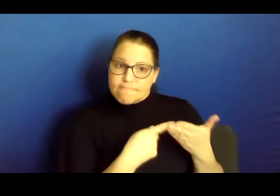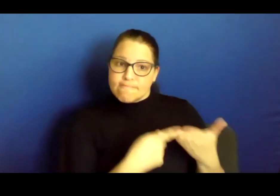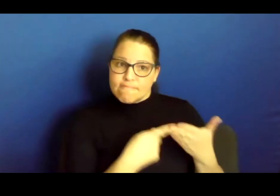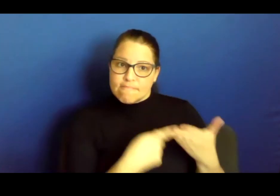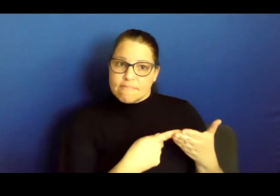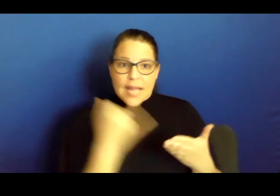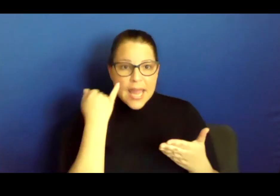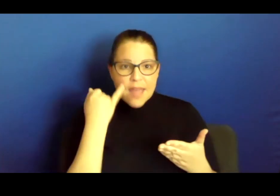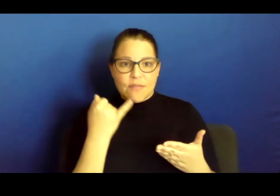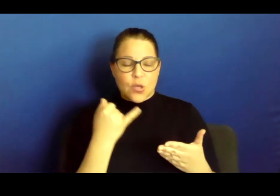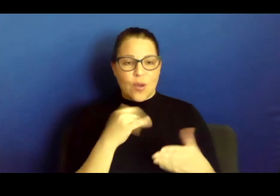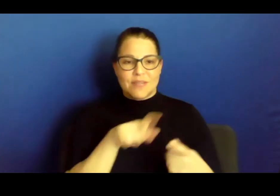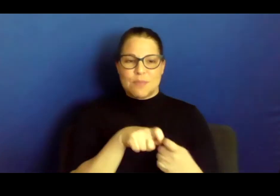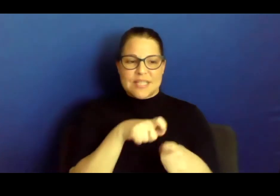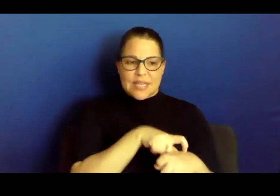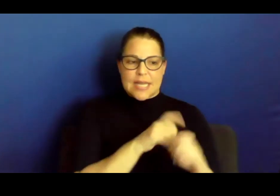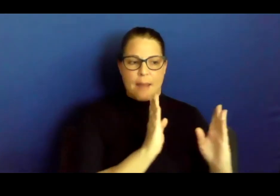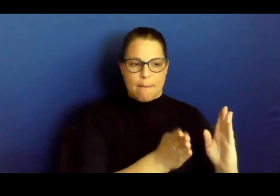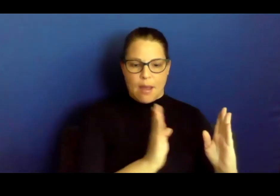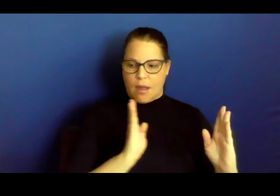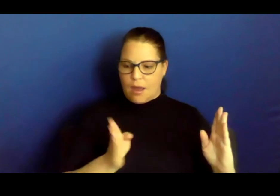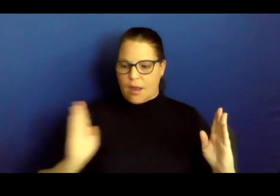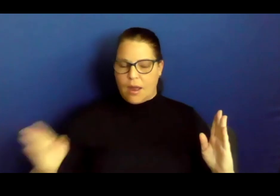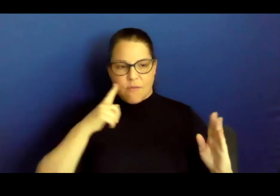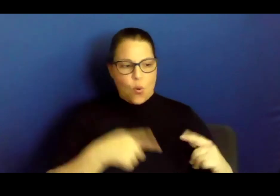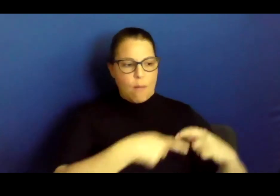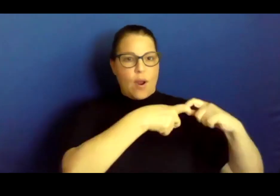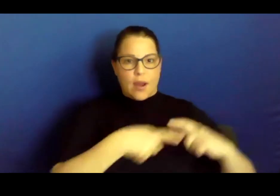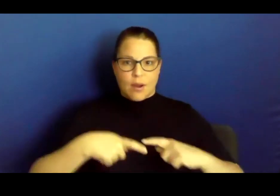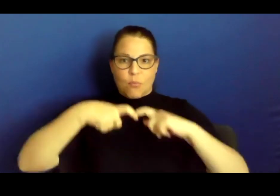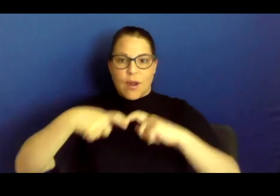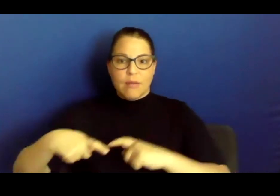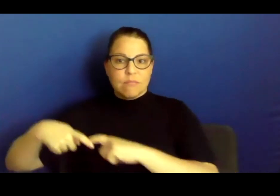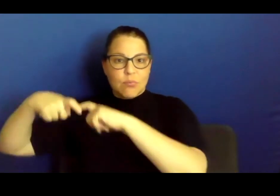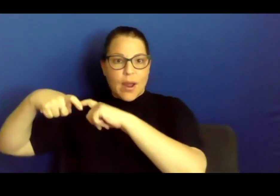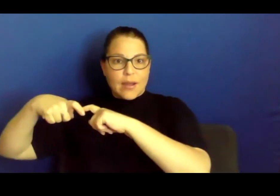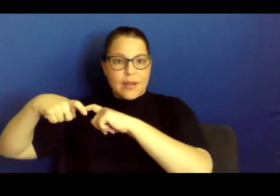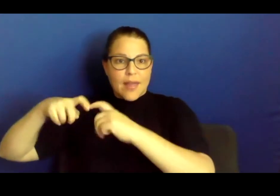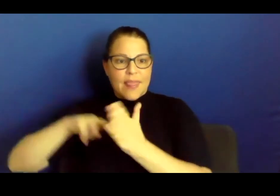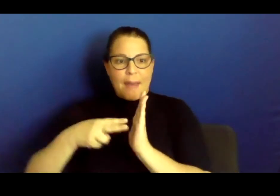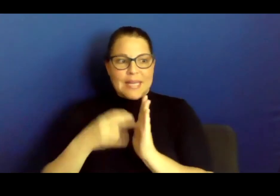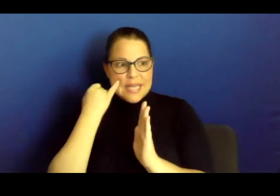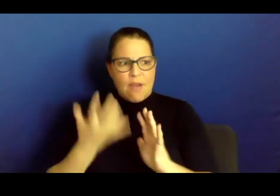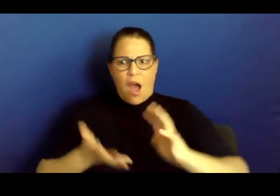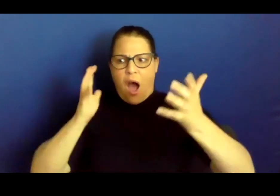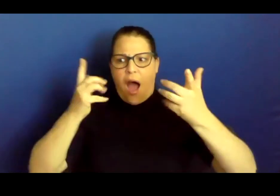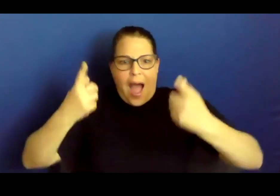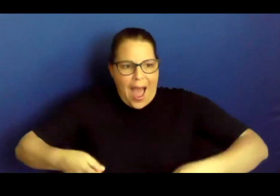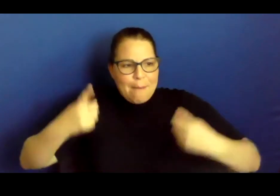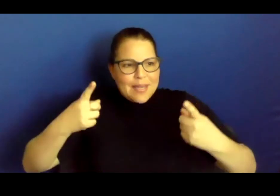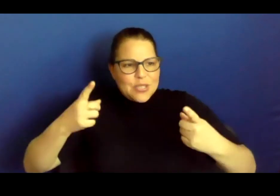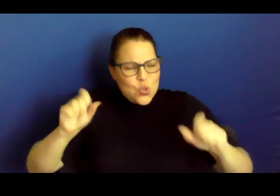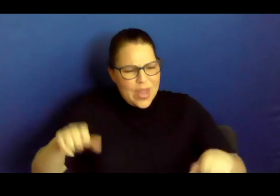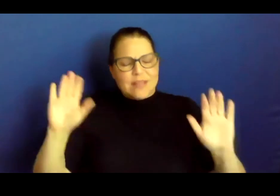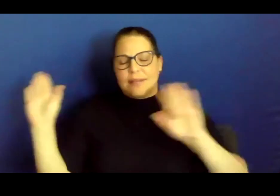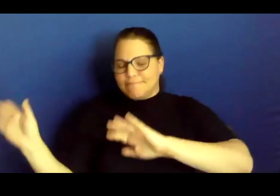you purposely carve that out, you leave room for the uncertainty. You leave room to change plans in the middle